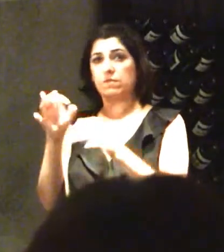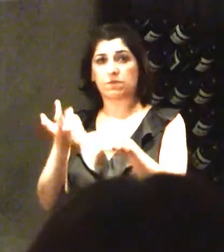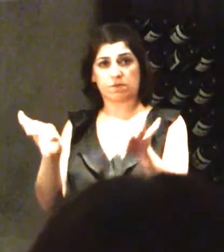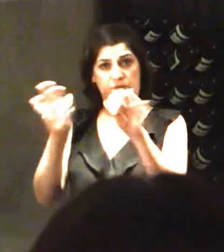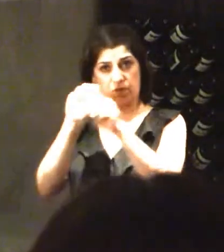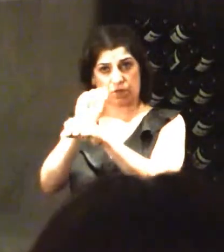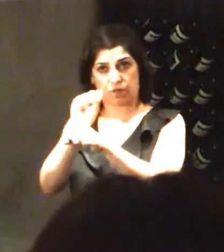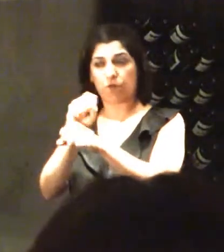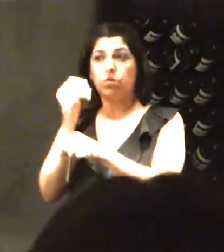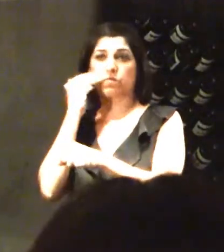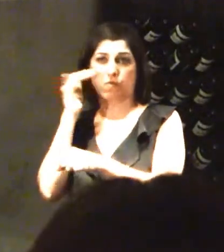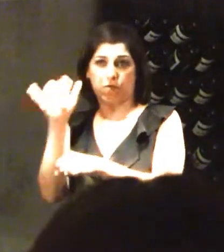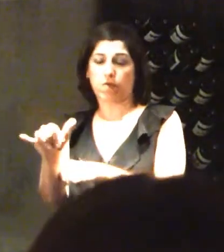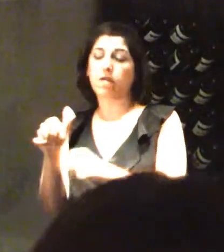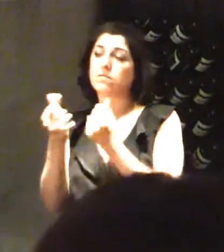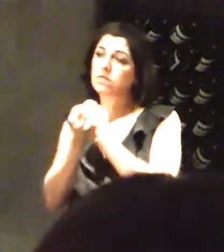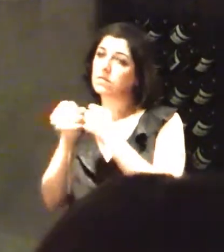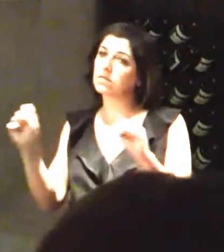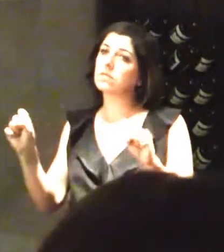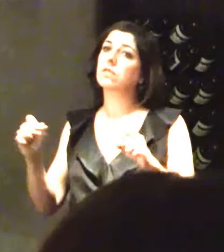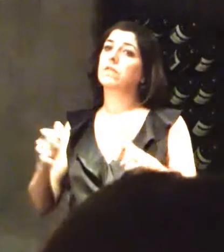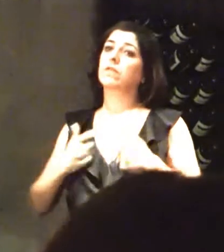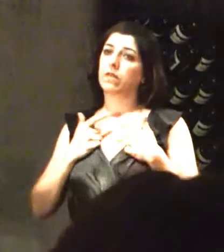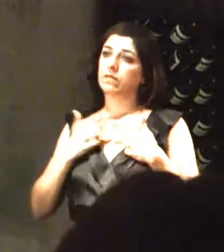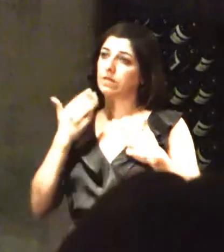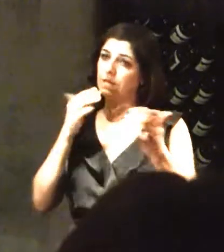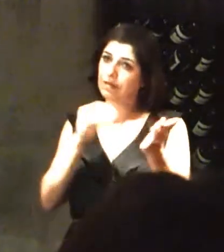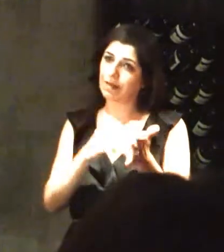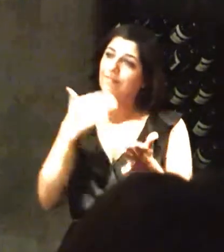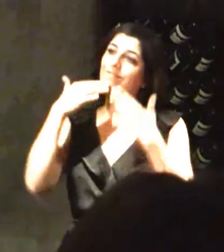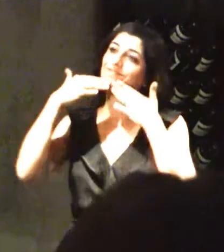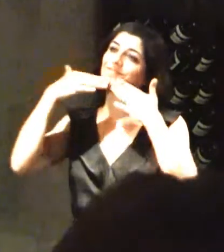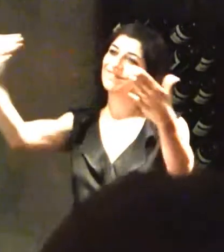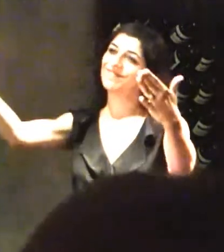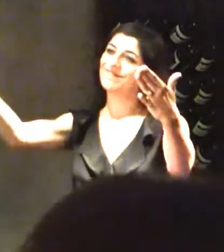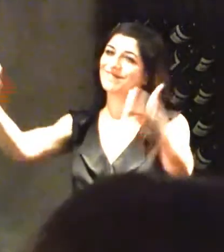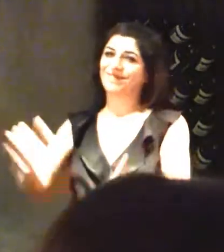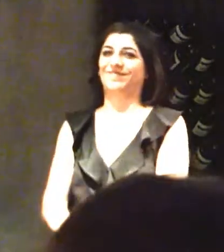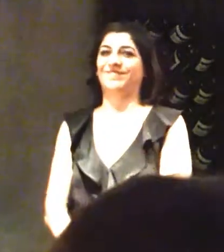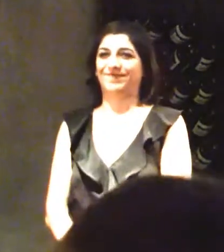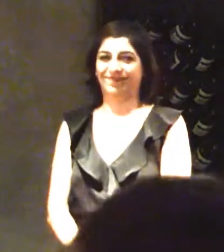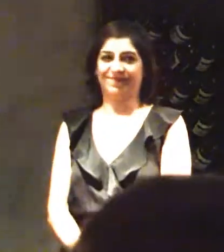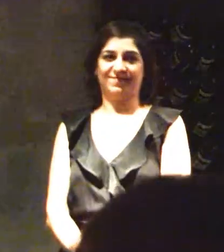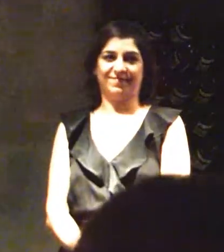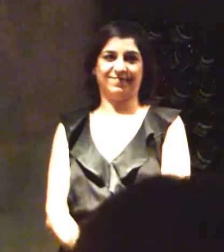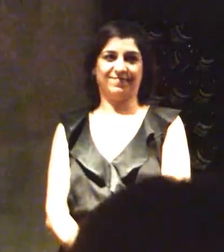know, and it's saving lives. And again, thank you.